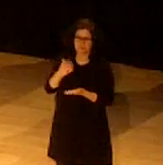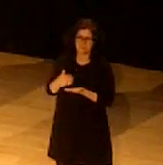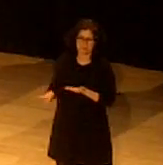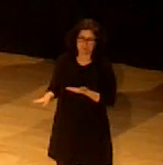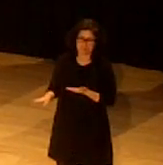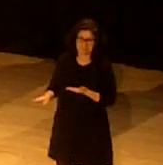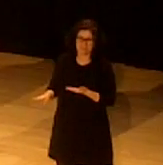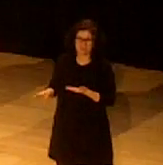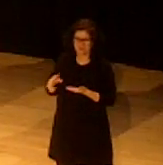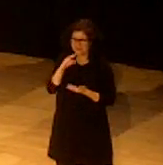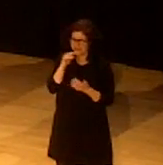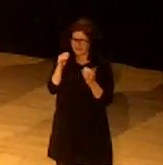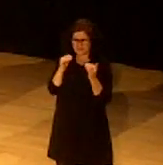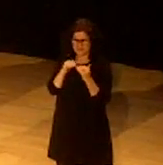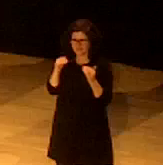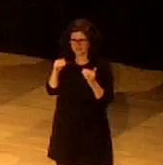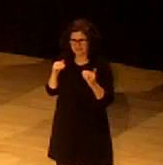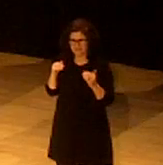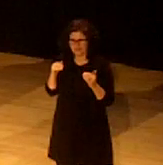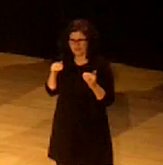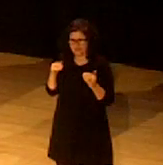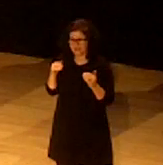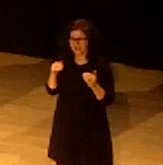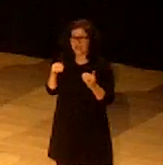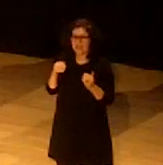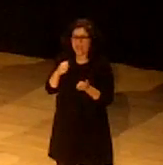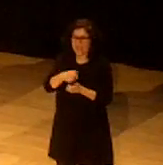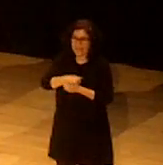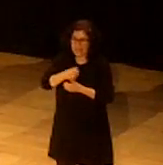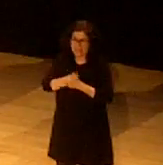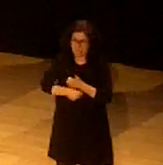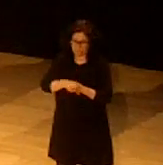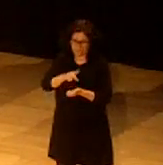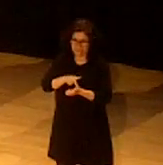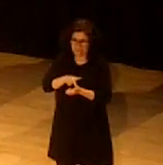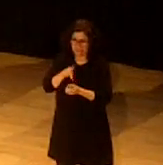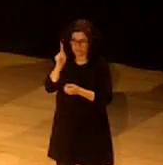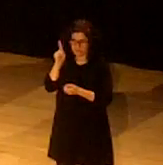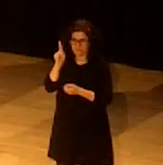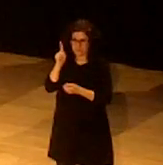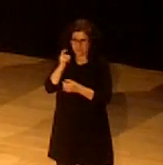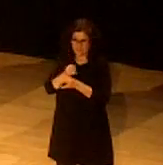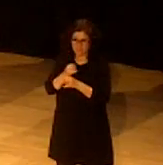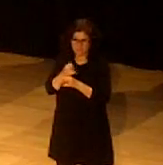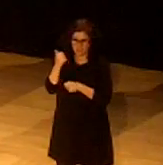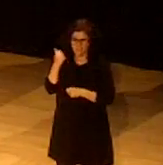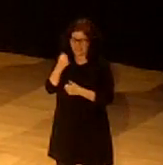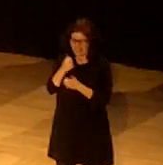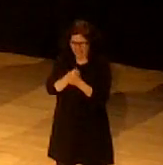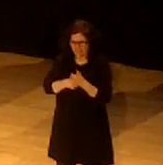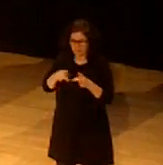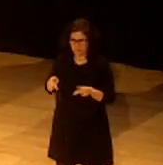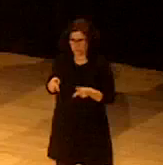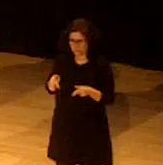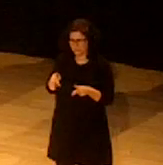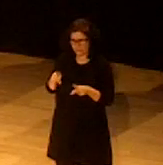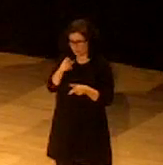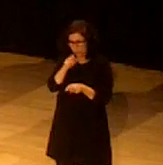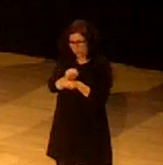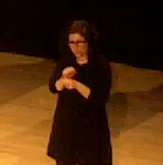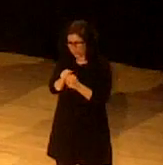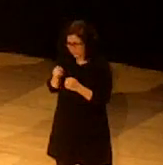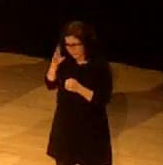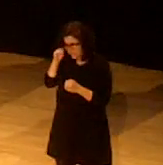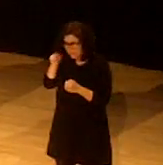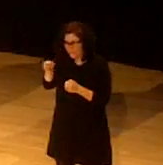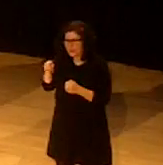discounted. That every psychiatrist in this facility, everyone dealing with this fellow,